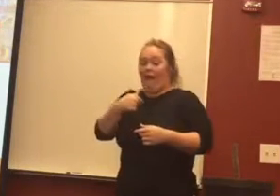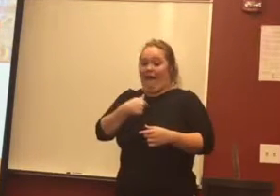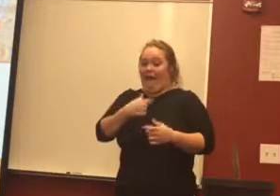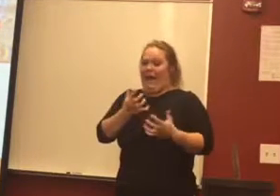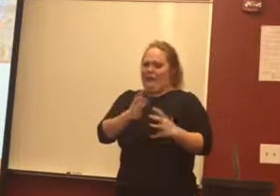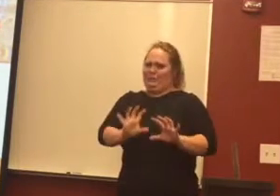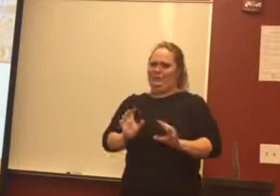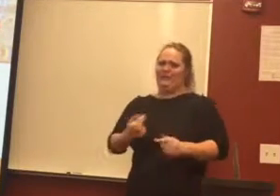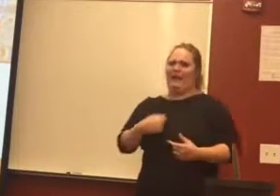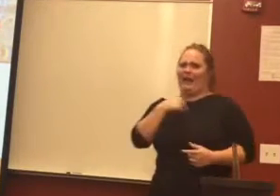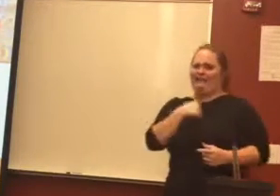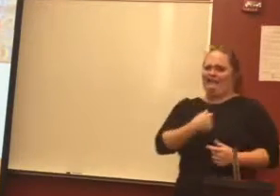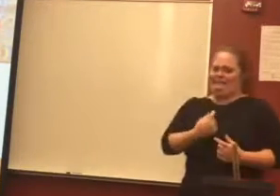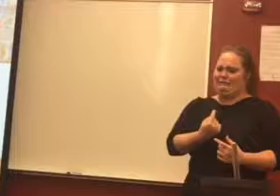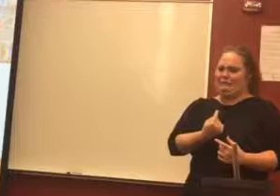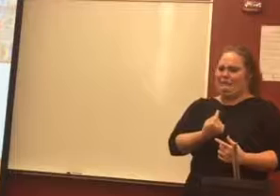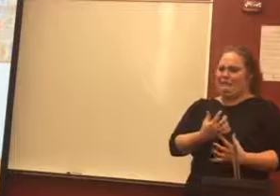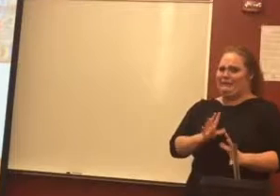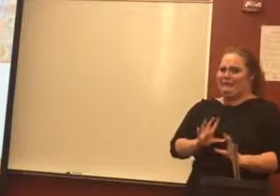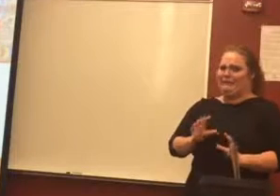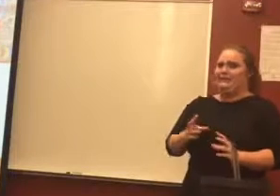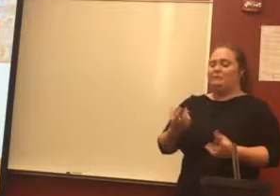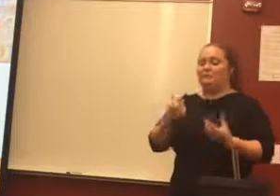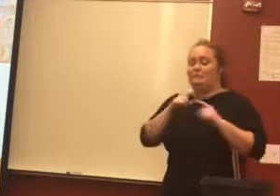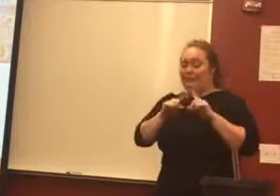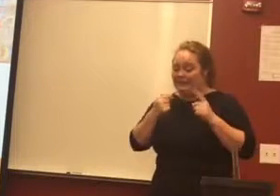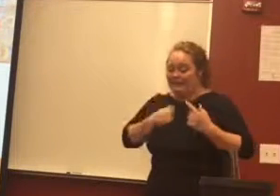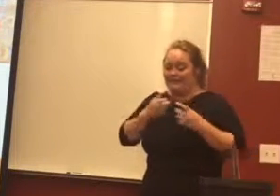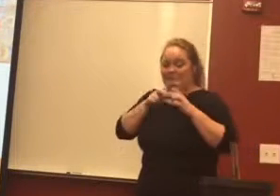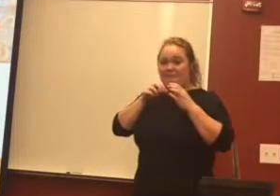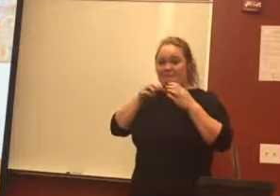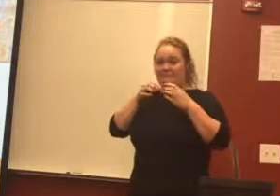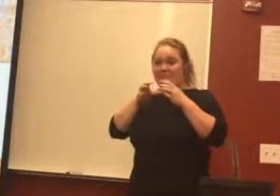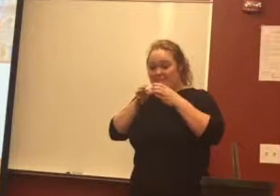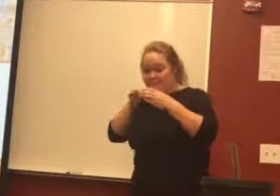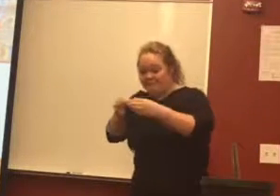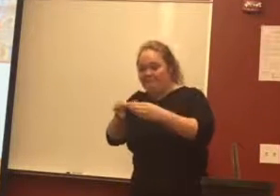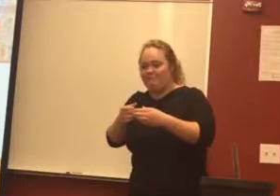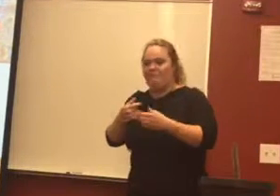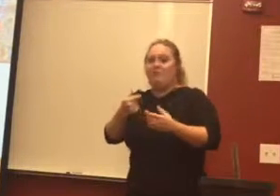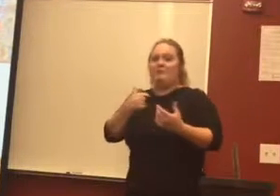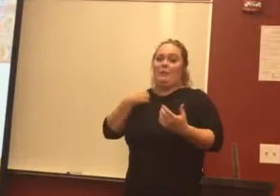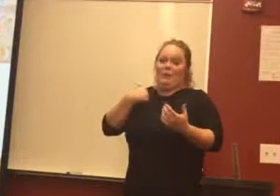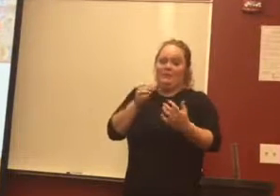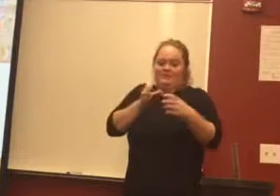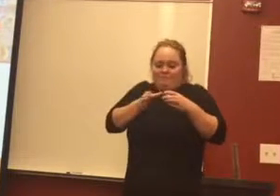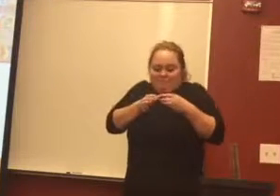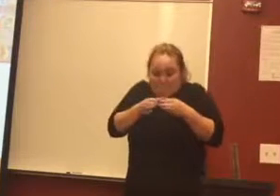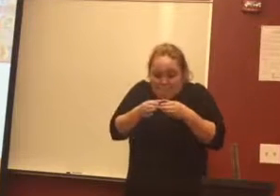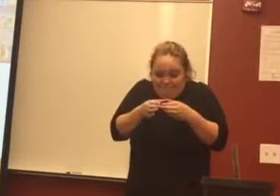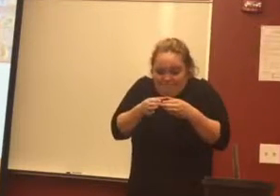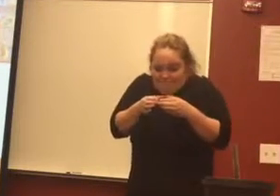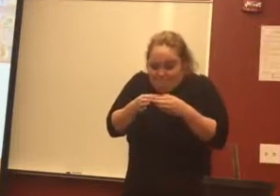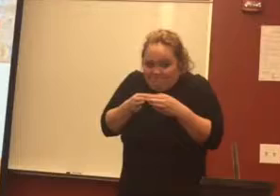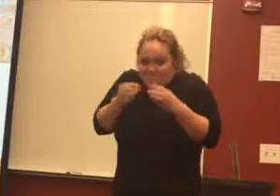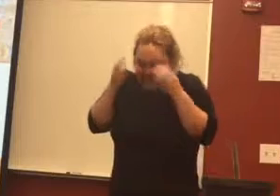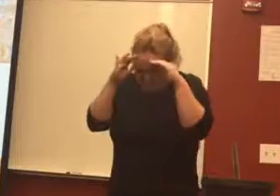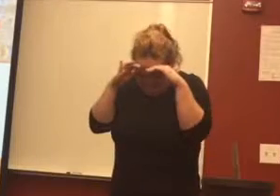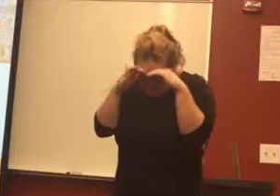have to guide me through the people. But remember, you have to be this close to the person in front of you. So my friend Alex had her